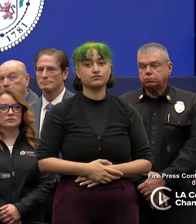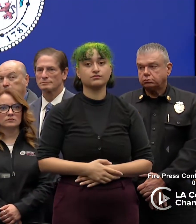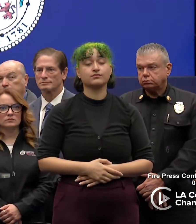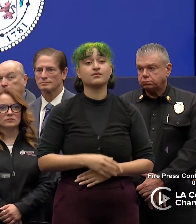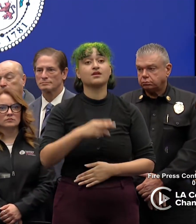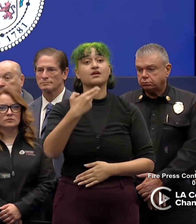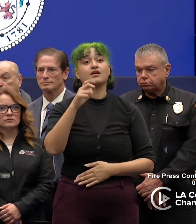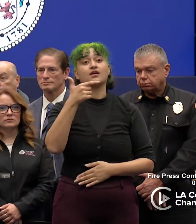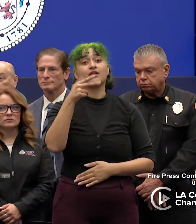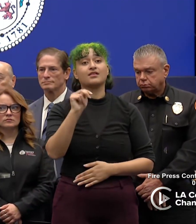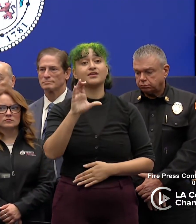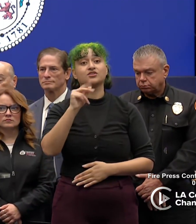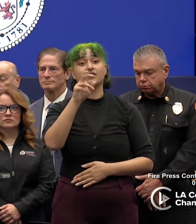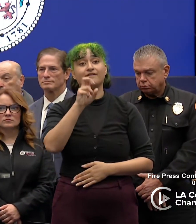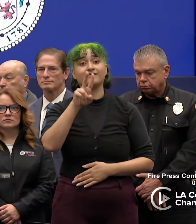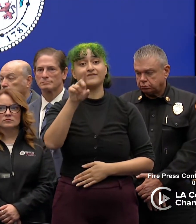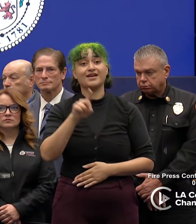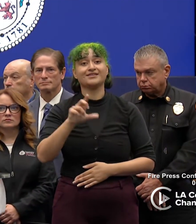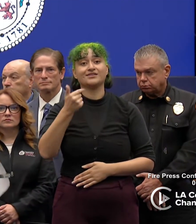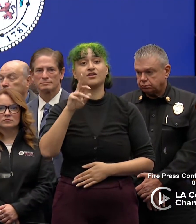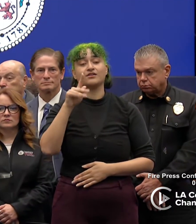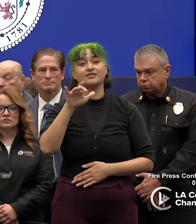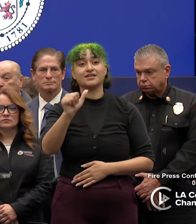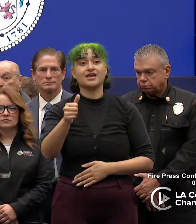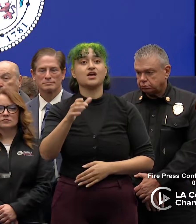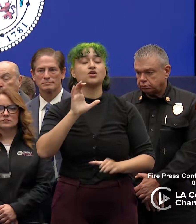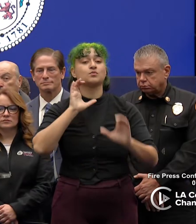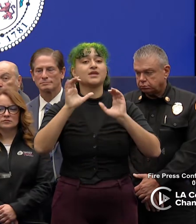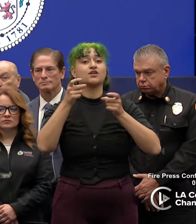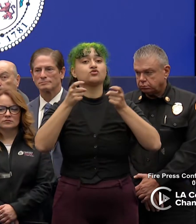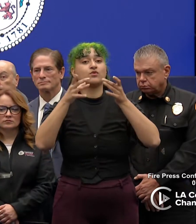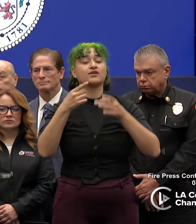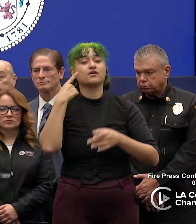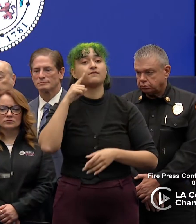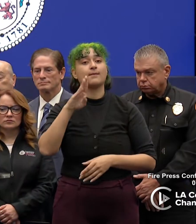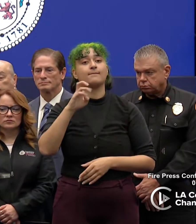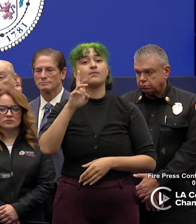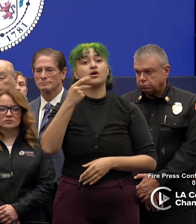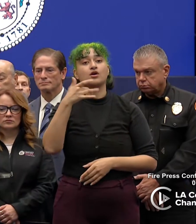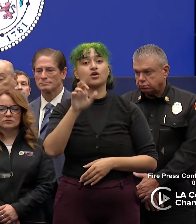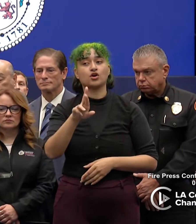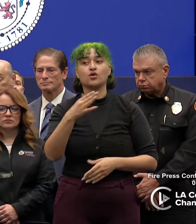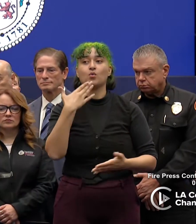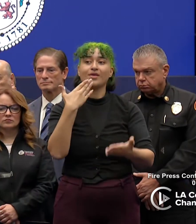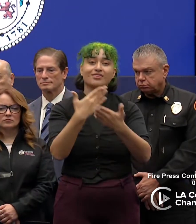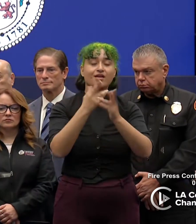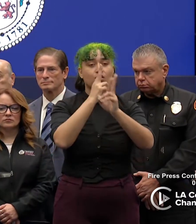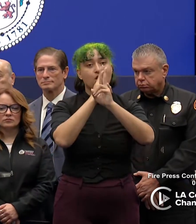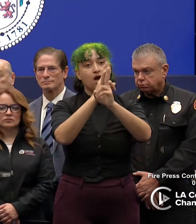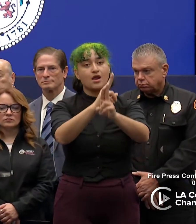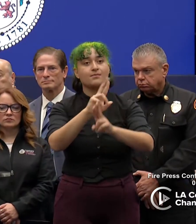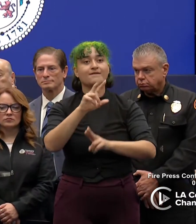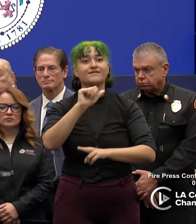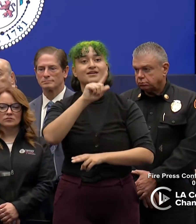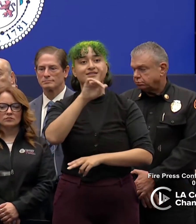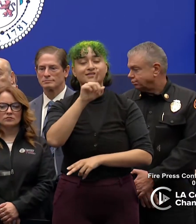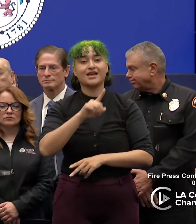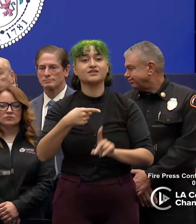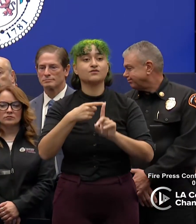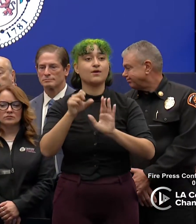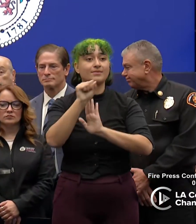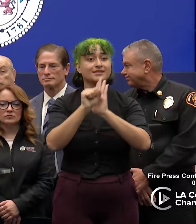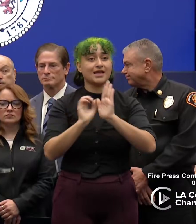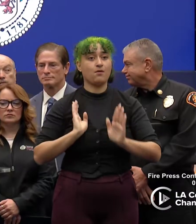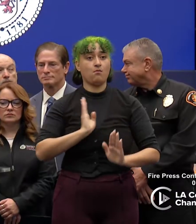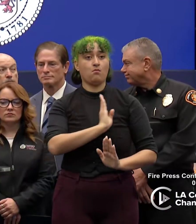Helen Chavez Garcia, Communications Director for Chair Catherine Barger. We thank the Honorable Antonio Vasquez from the State